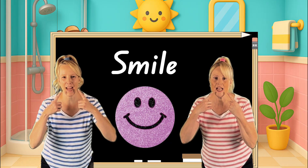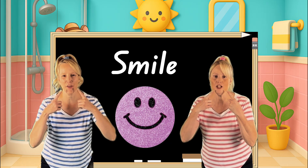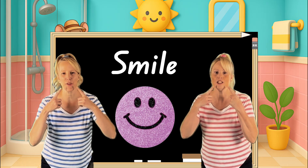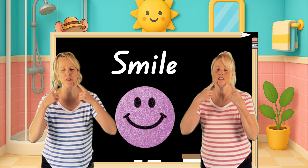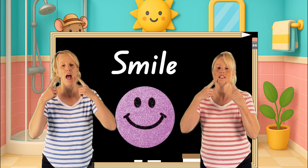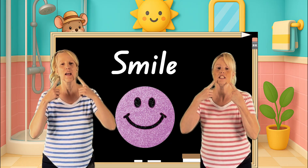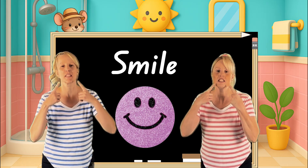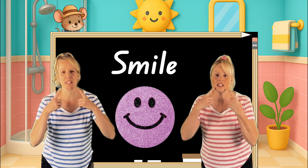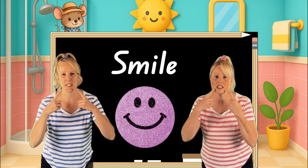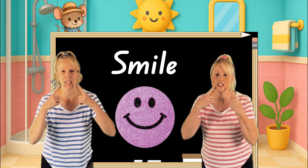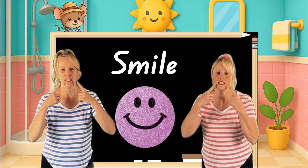Smile.